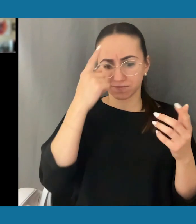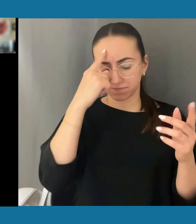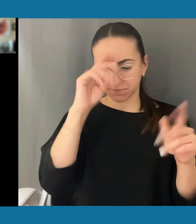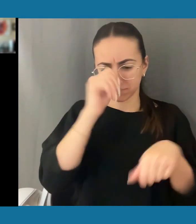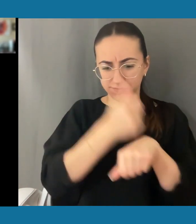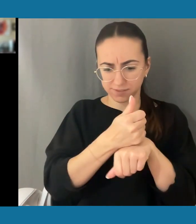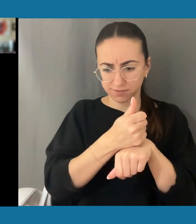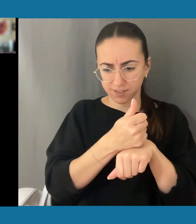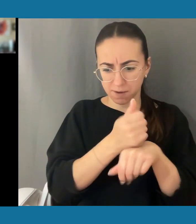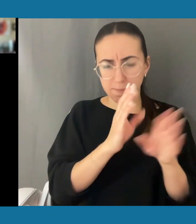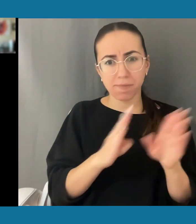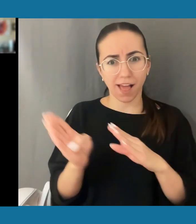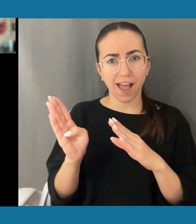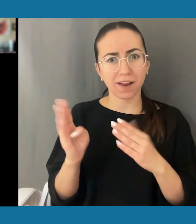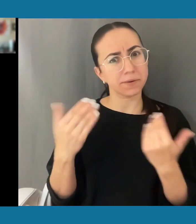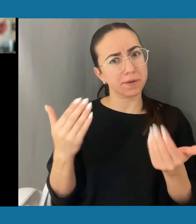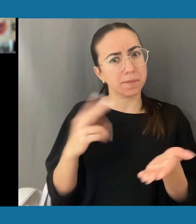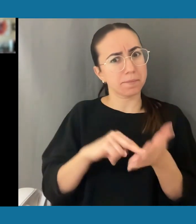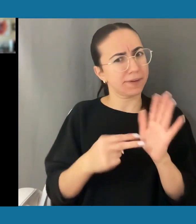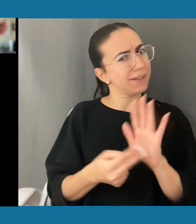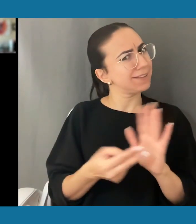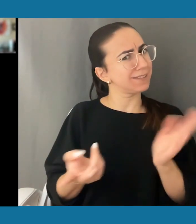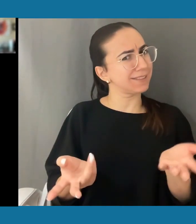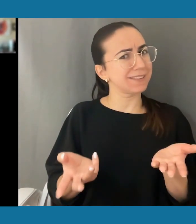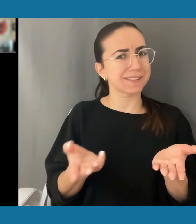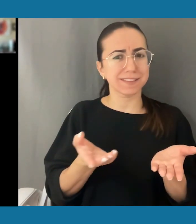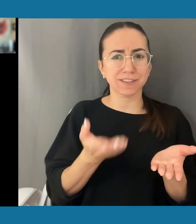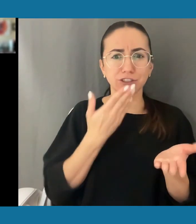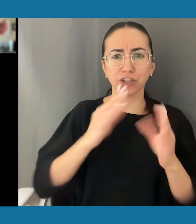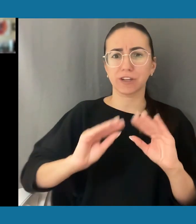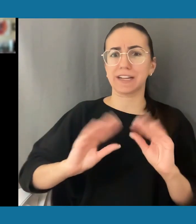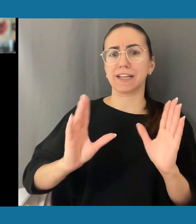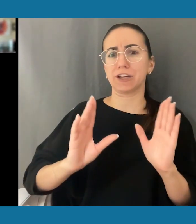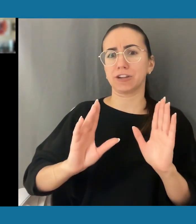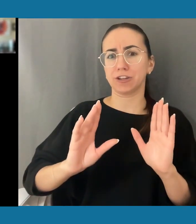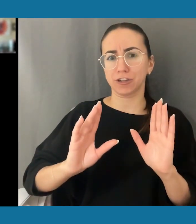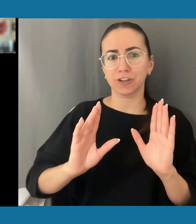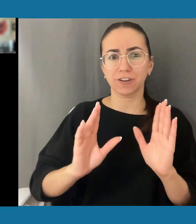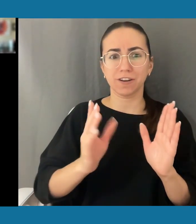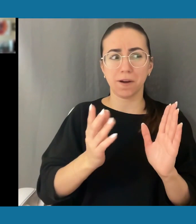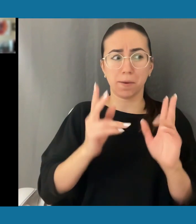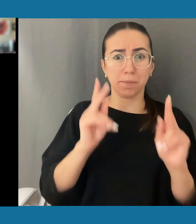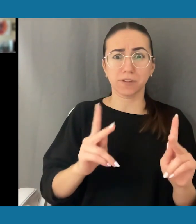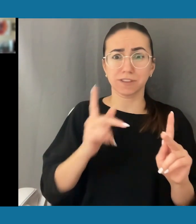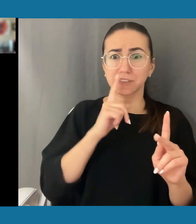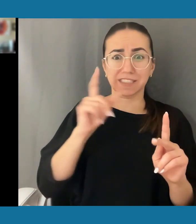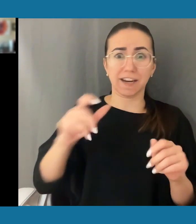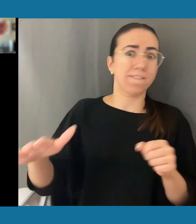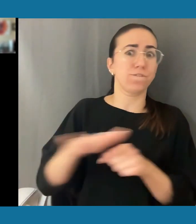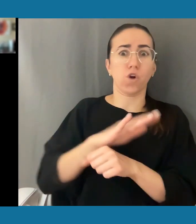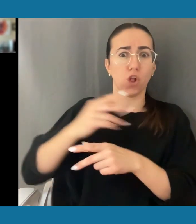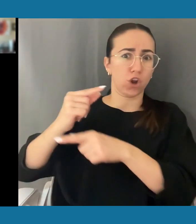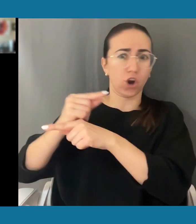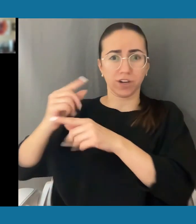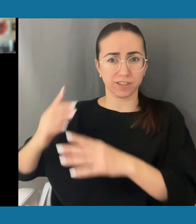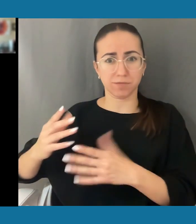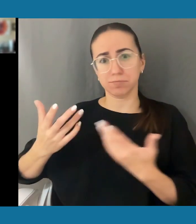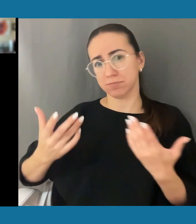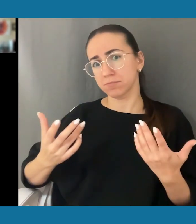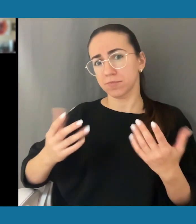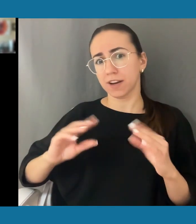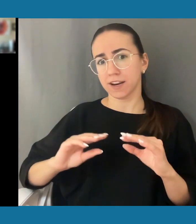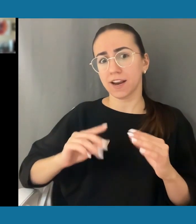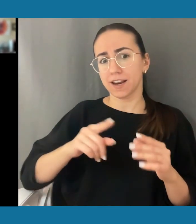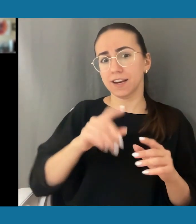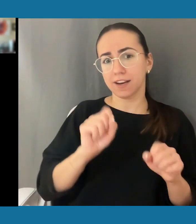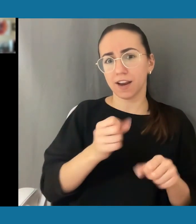is a person that doesn't need at least a full guardianship. And he was able to work with Disability Rights Florida. We were